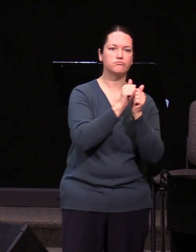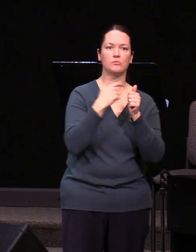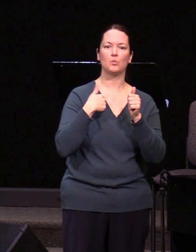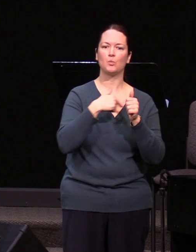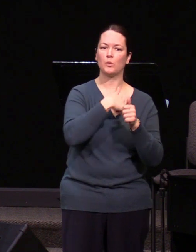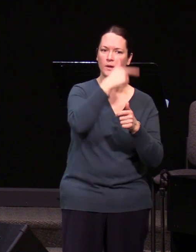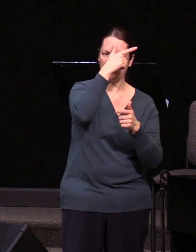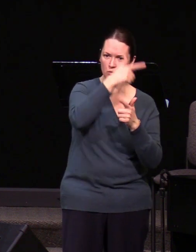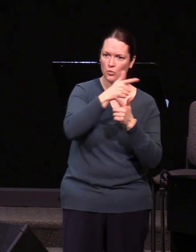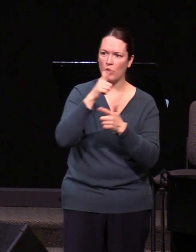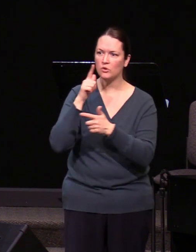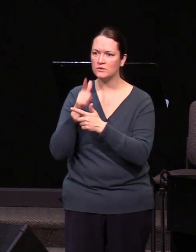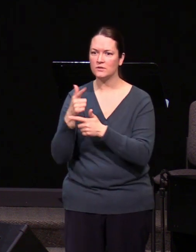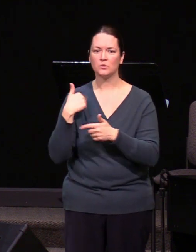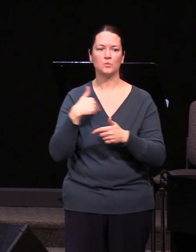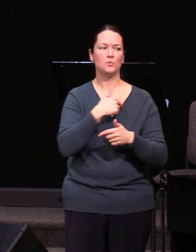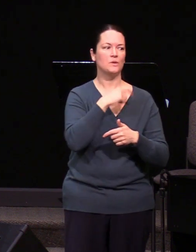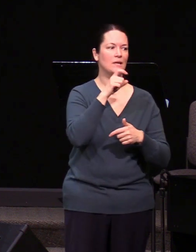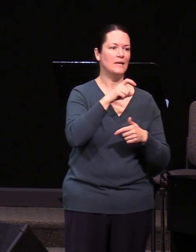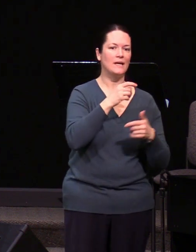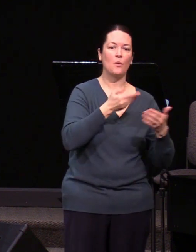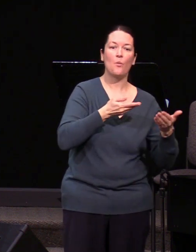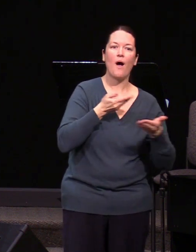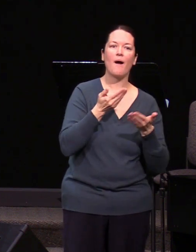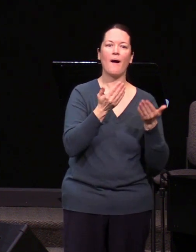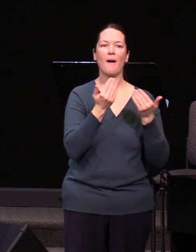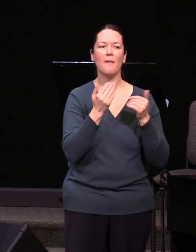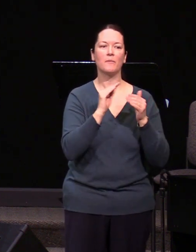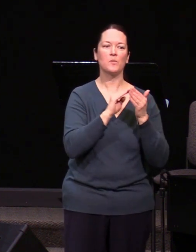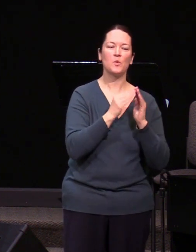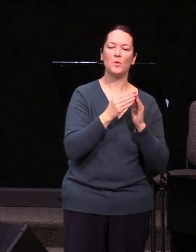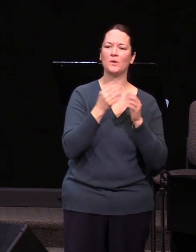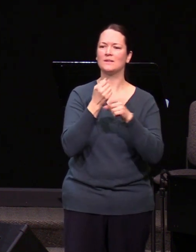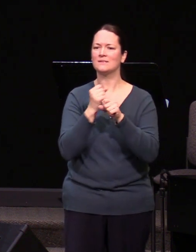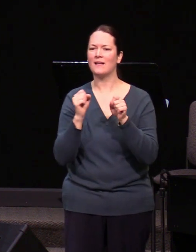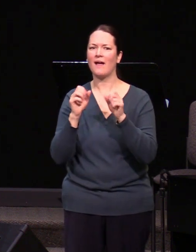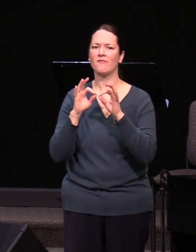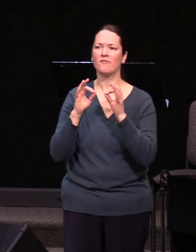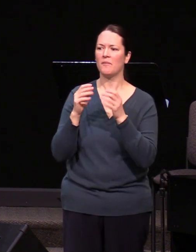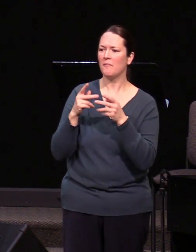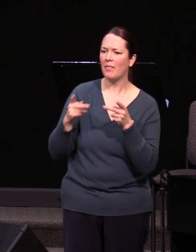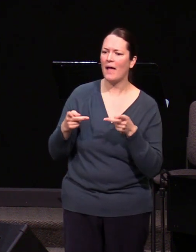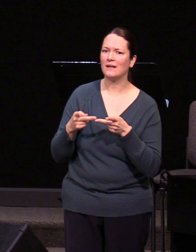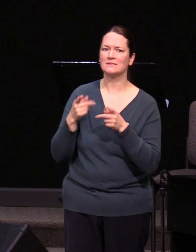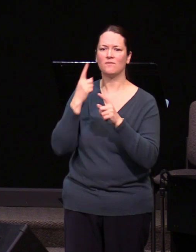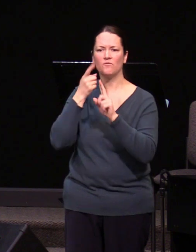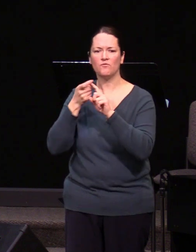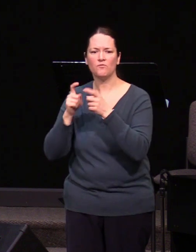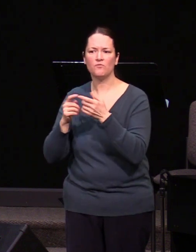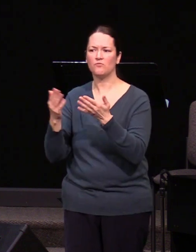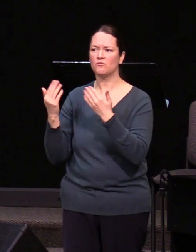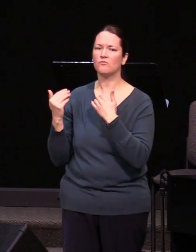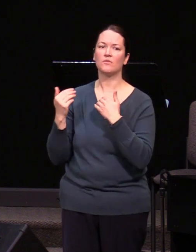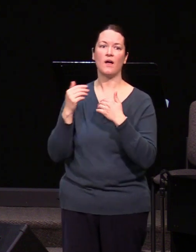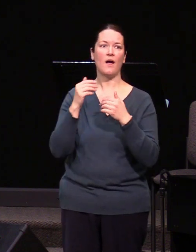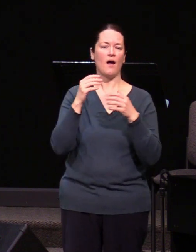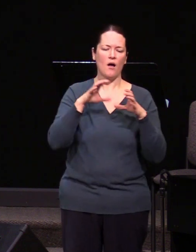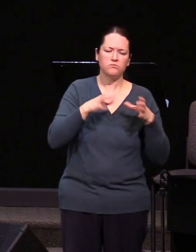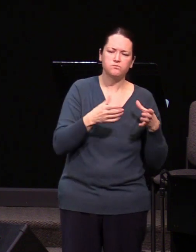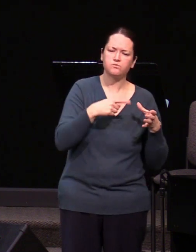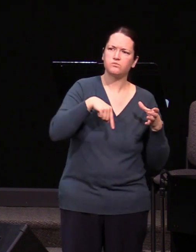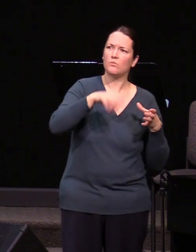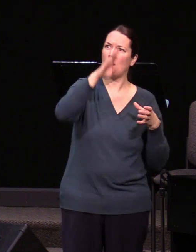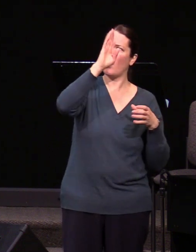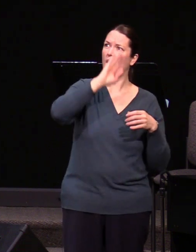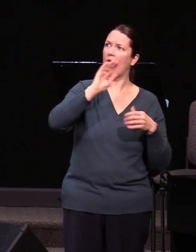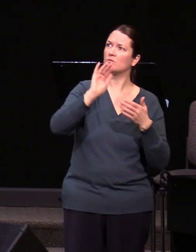need welcoming communities. We need support structures, friends, safe places, little enclaves of God's glory and God's